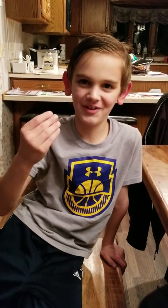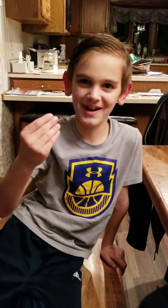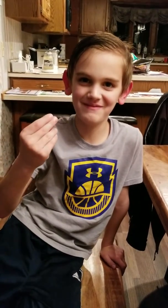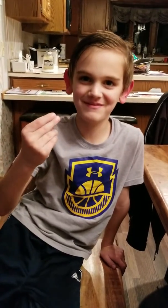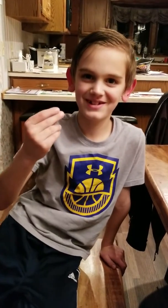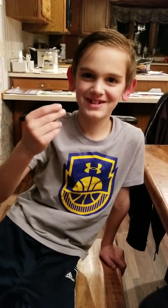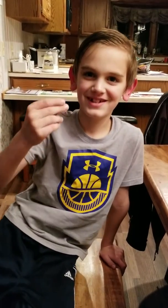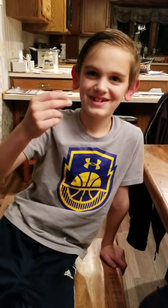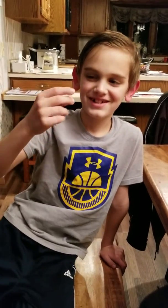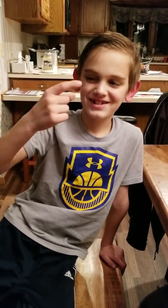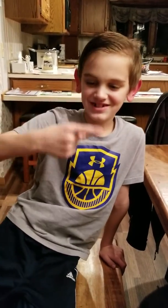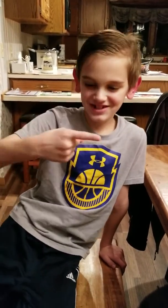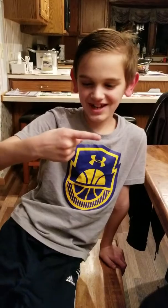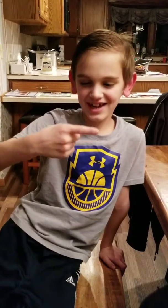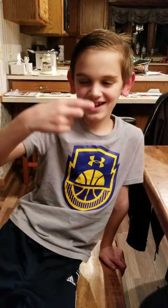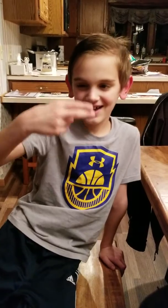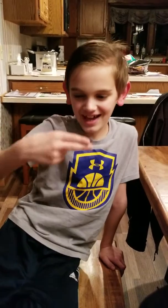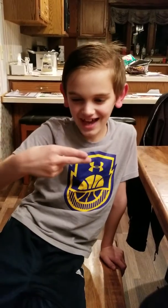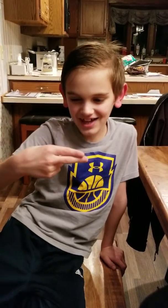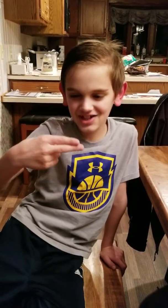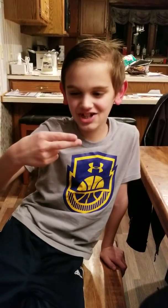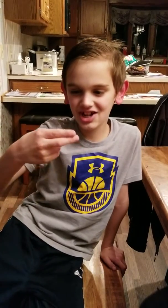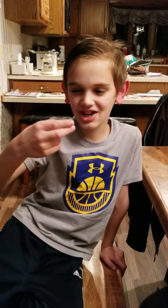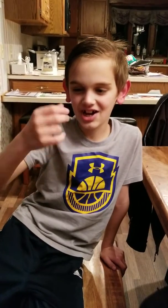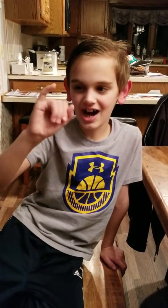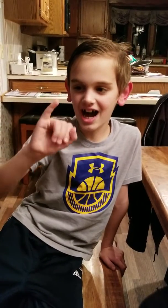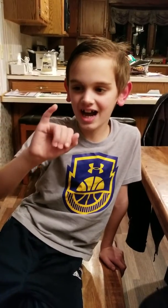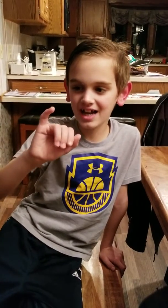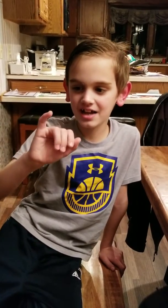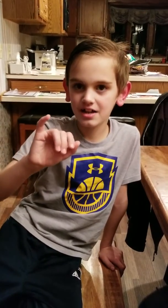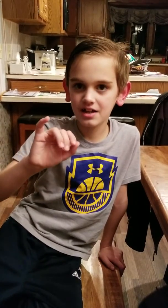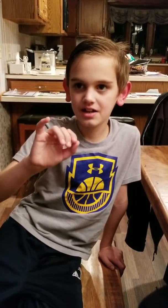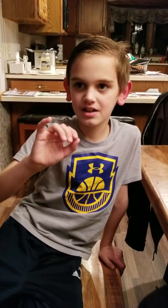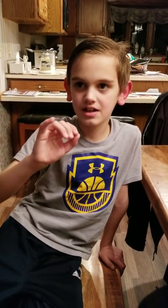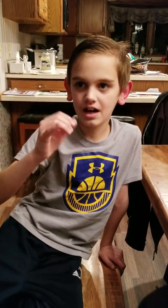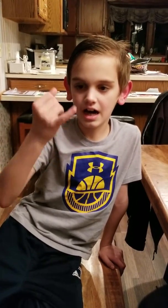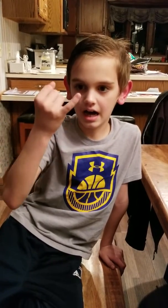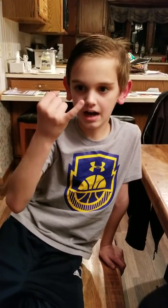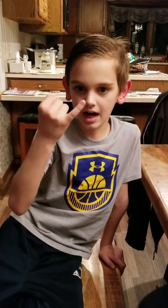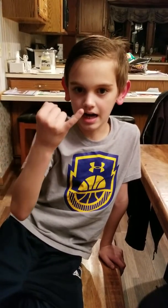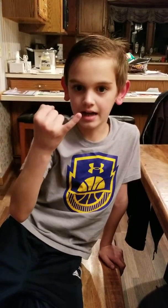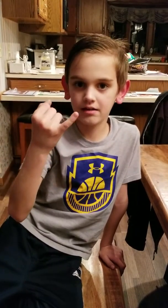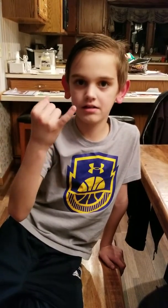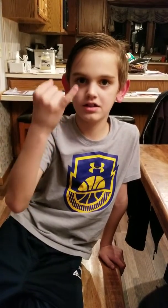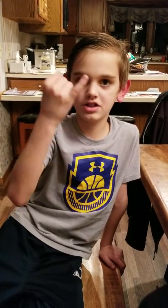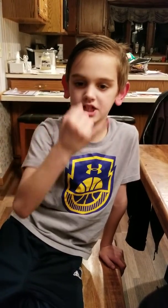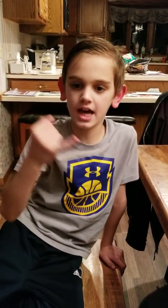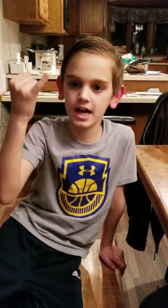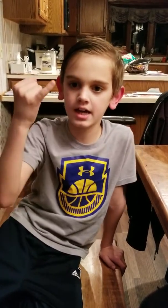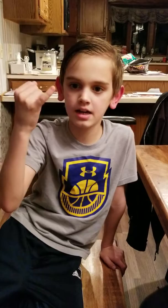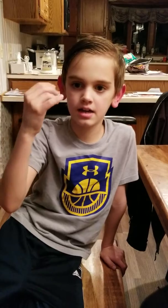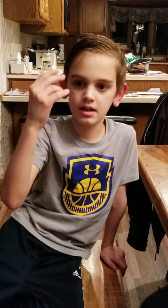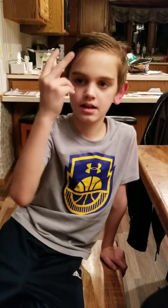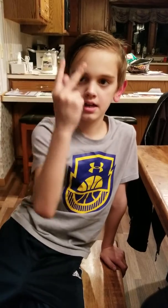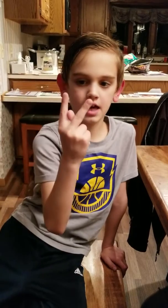That's fine. Keep going. H-i-y-k